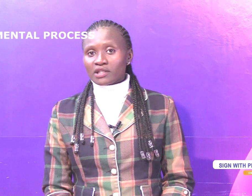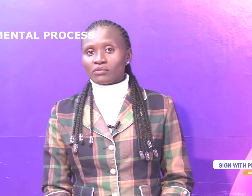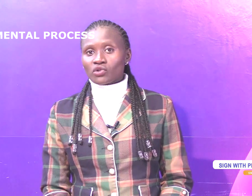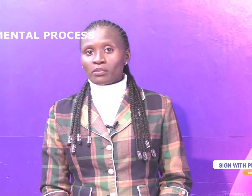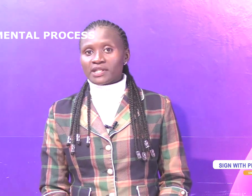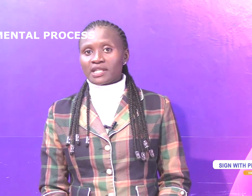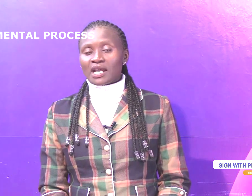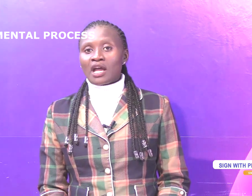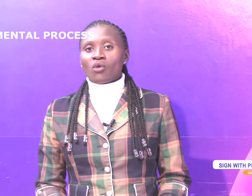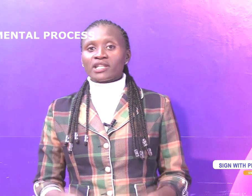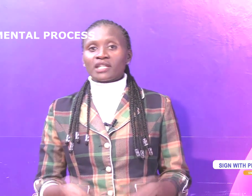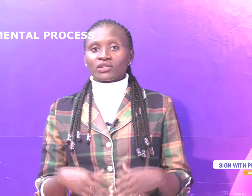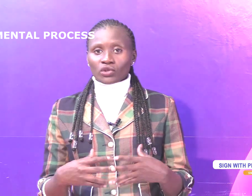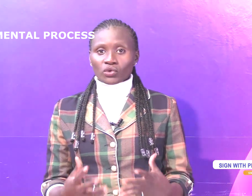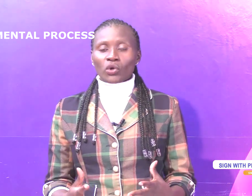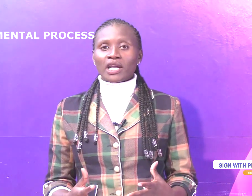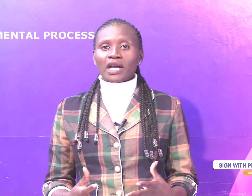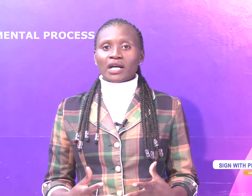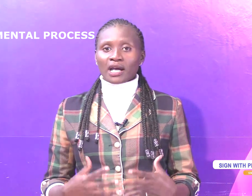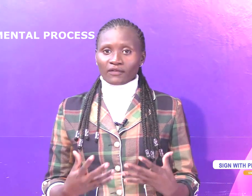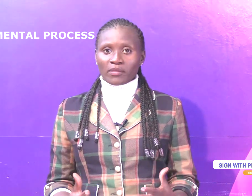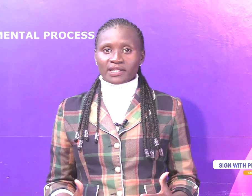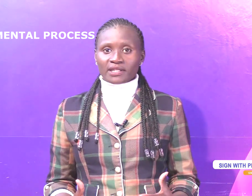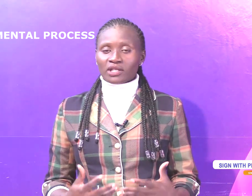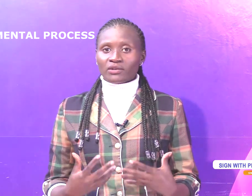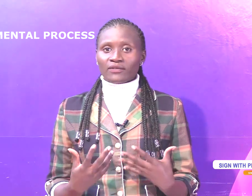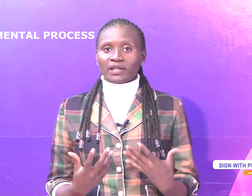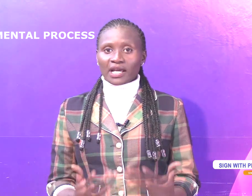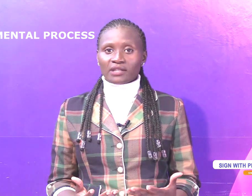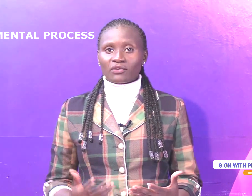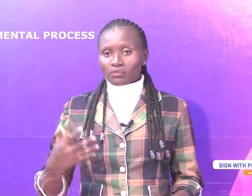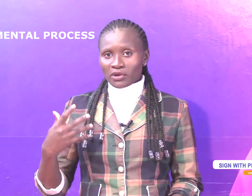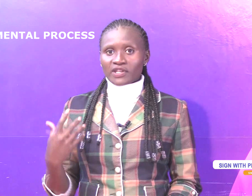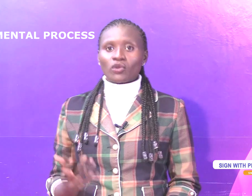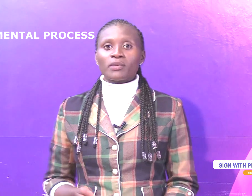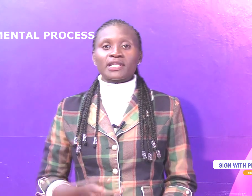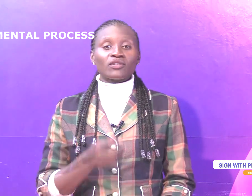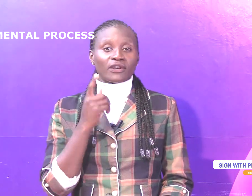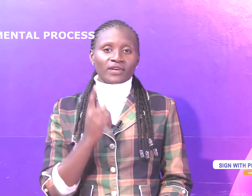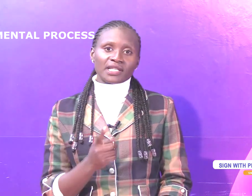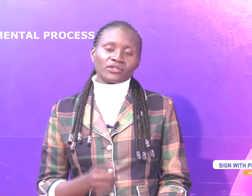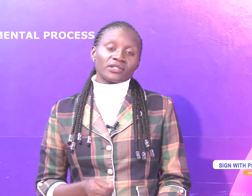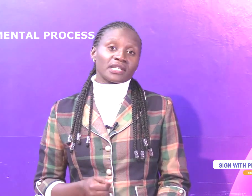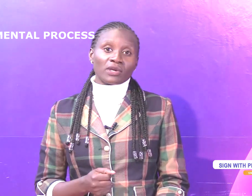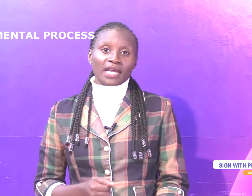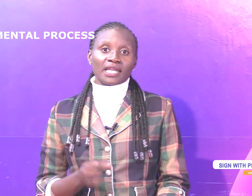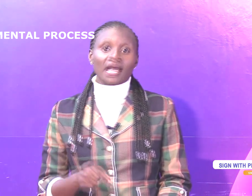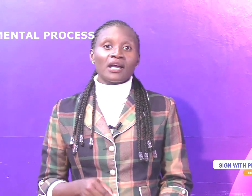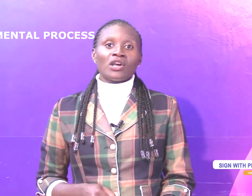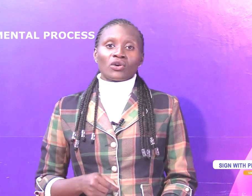topics there. What I taught you on alphabets, what we have learned on the previous topics, that is the first lessons that we had here. Go search